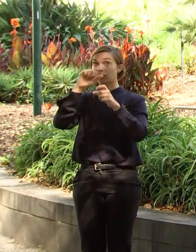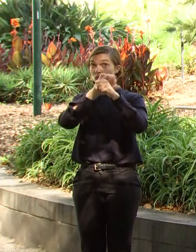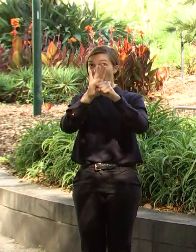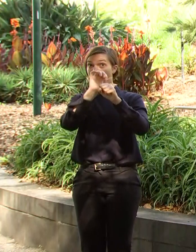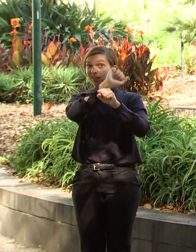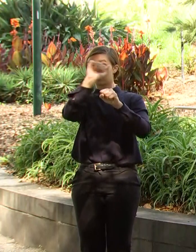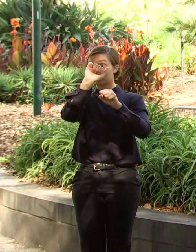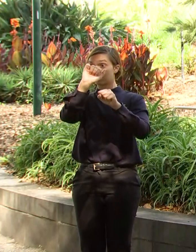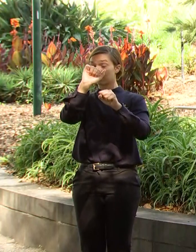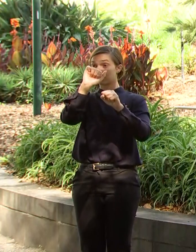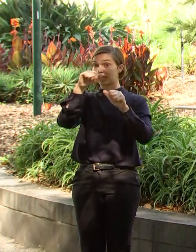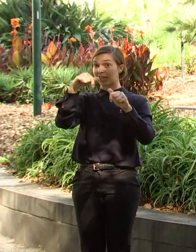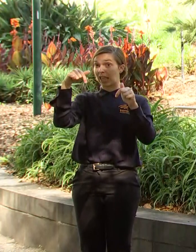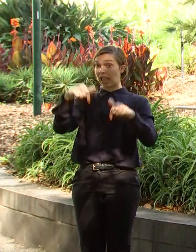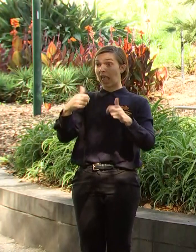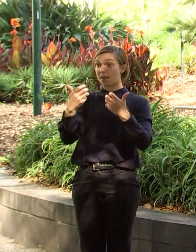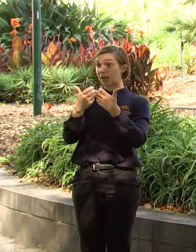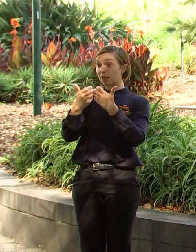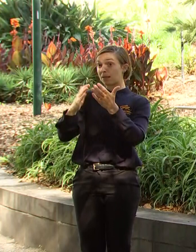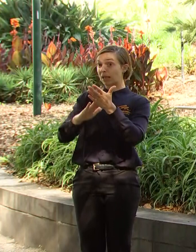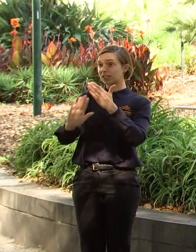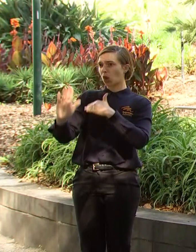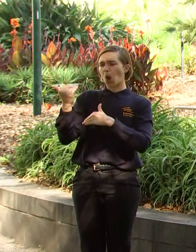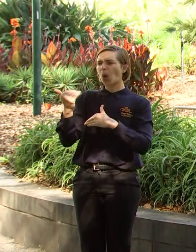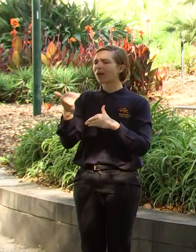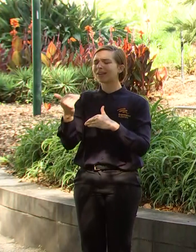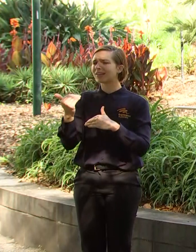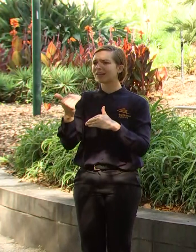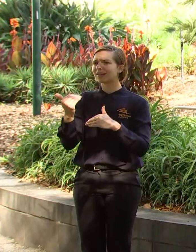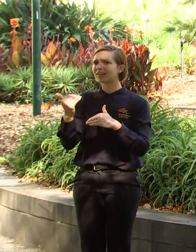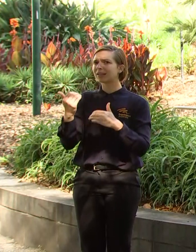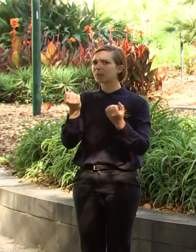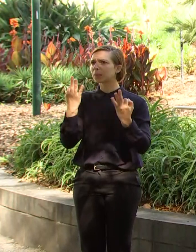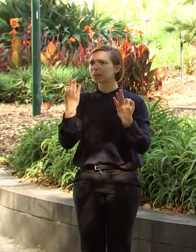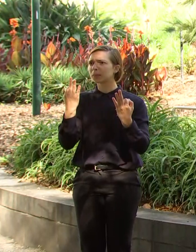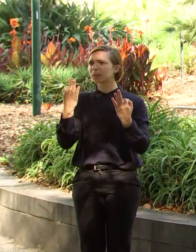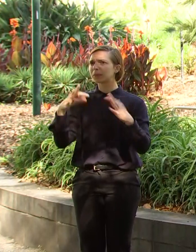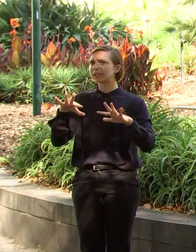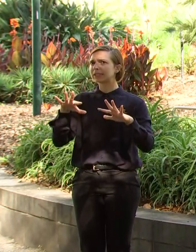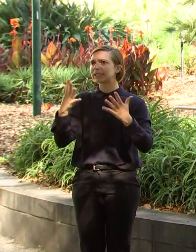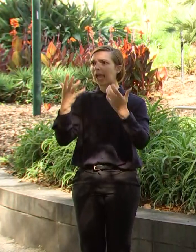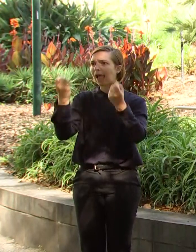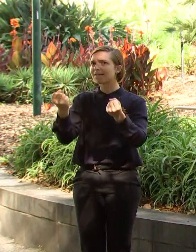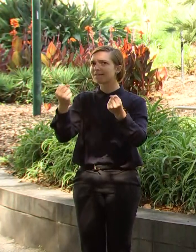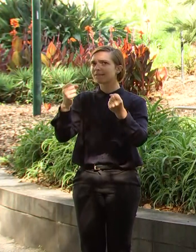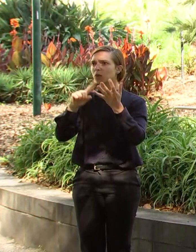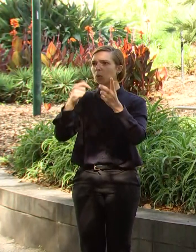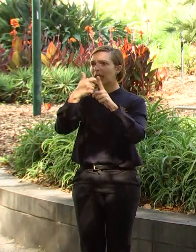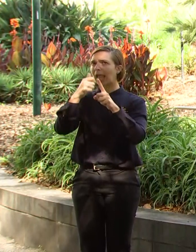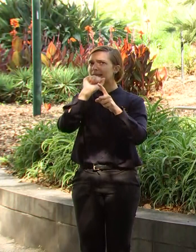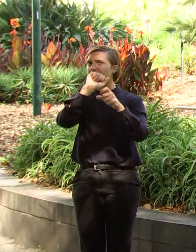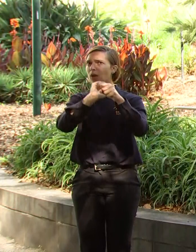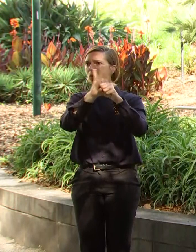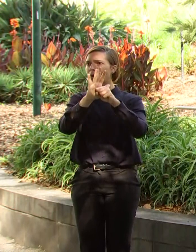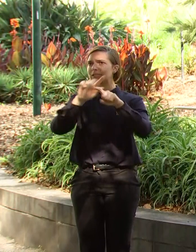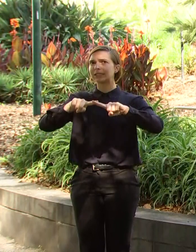here months ago. Arguably, it didn't actually exist months ago. It's a new strain, and the nature of a